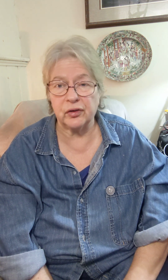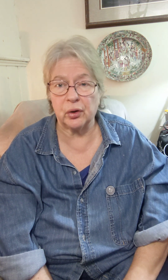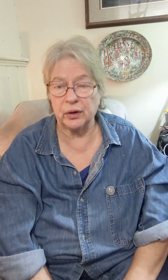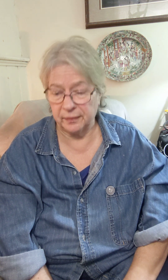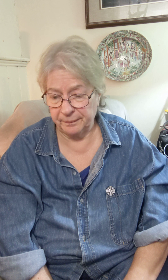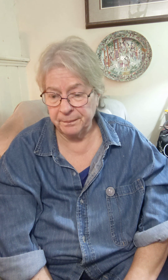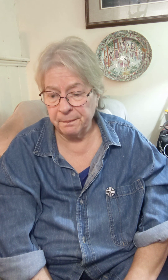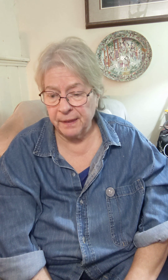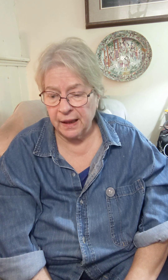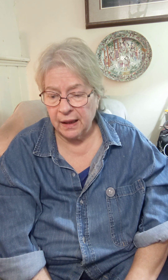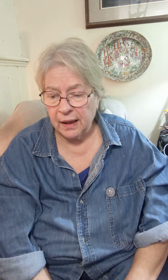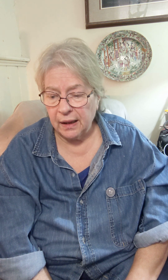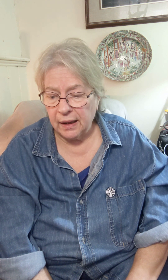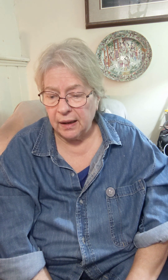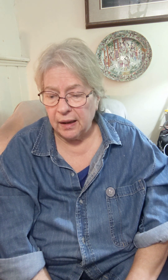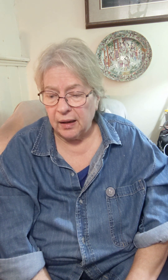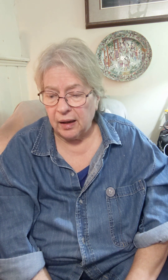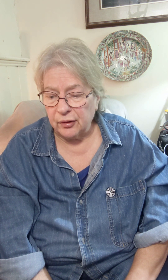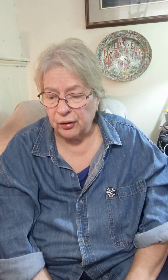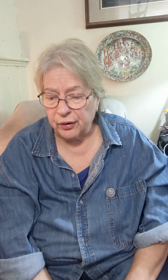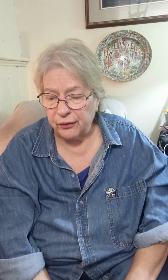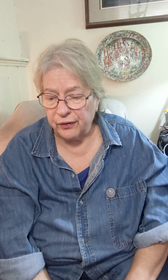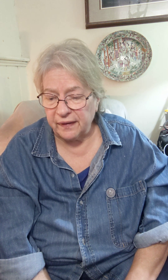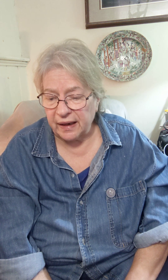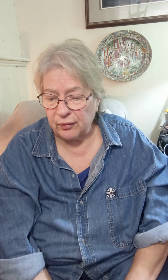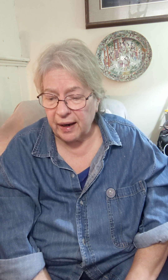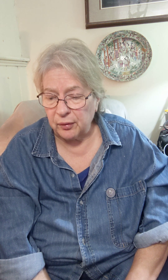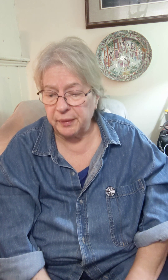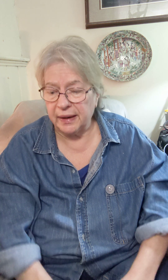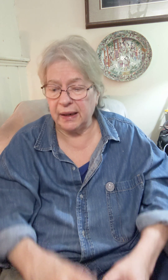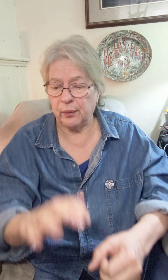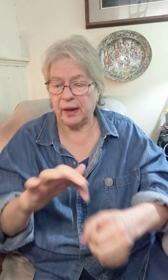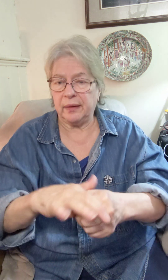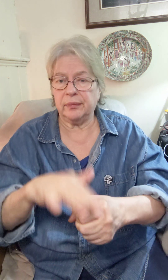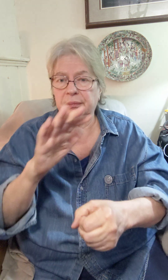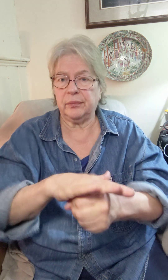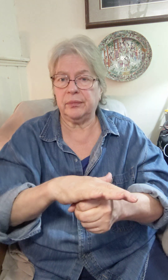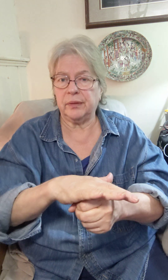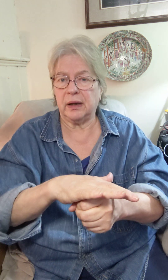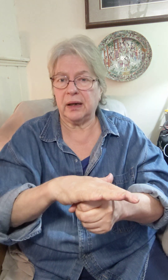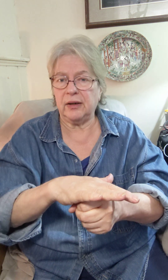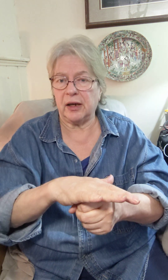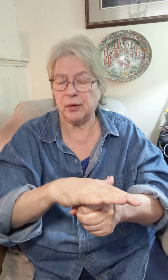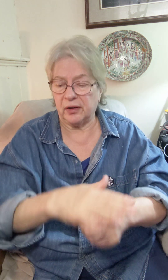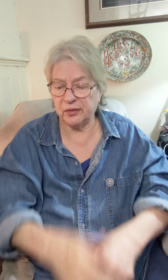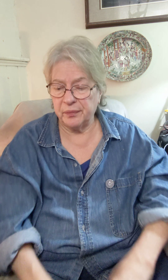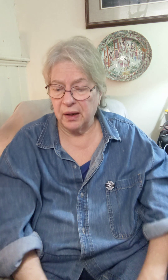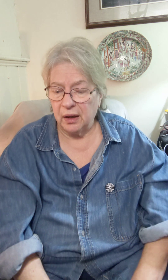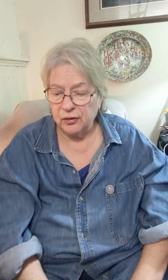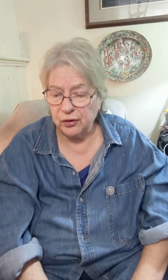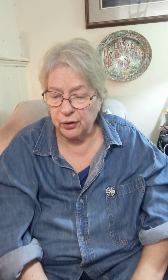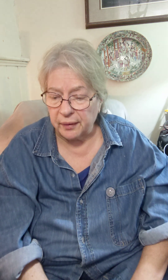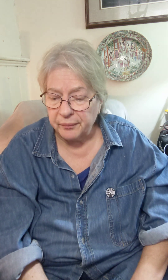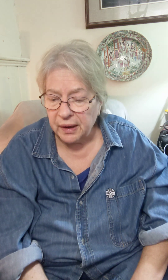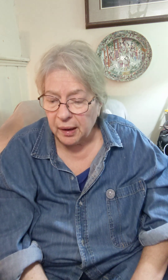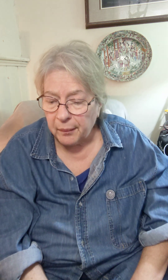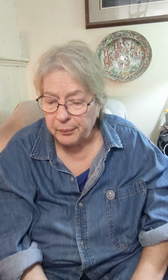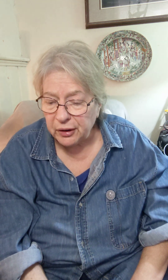soda. I don't know if you'll find that around, but anyway, I digress. Soda.